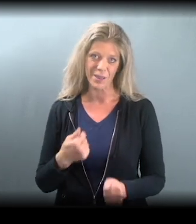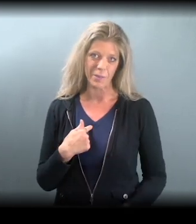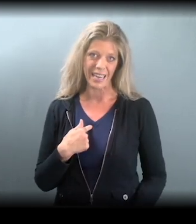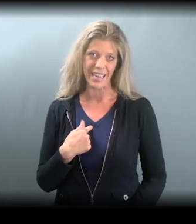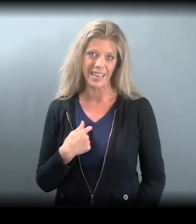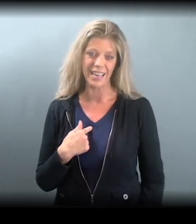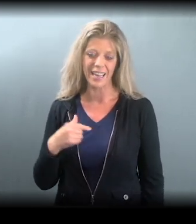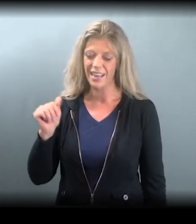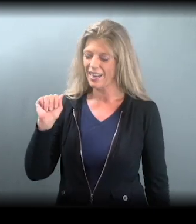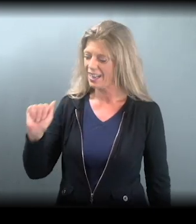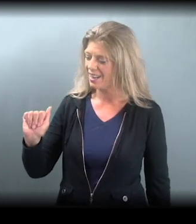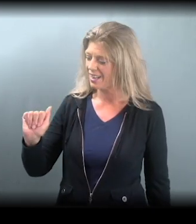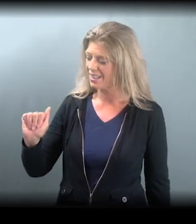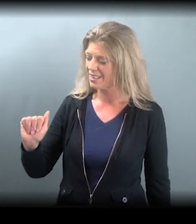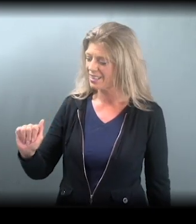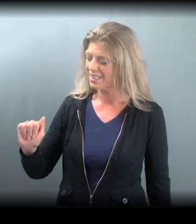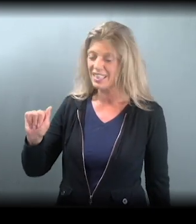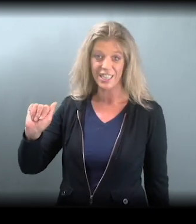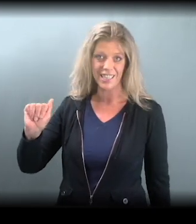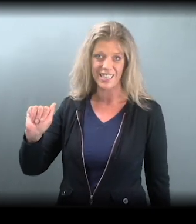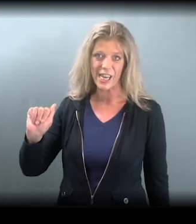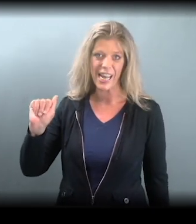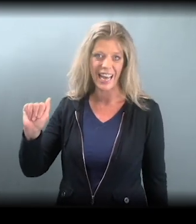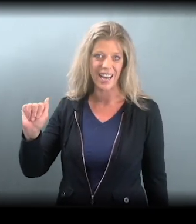me. It's just an A hand.